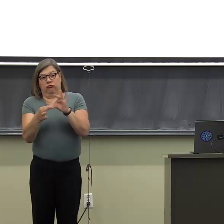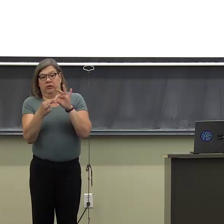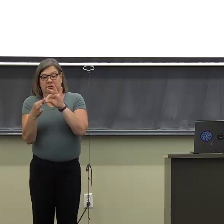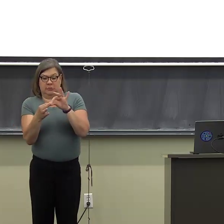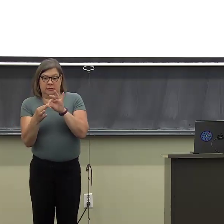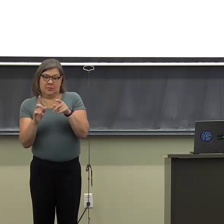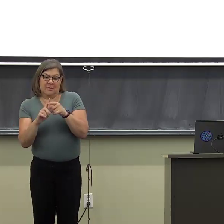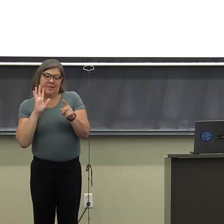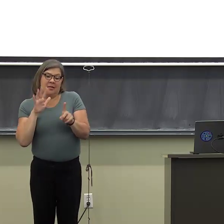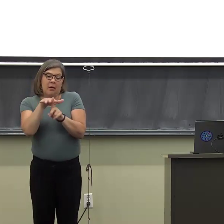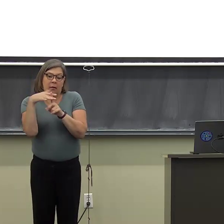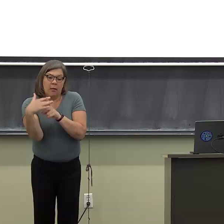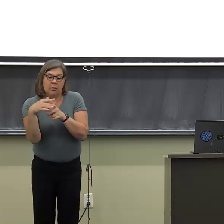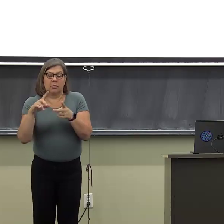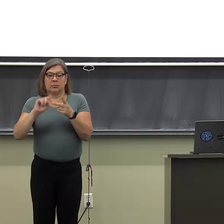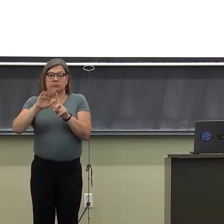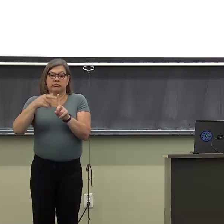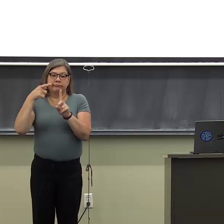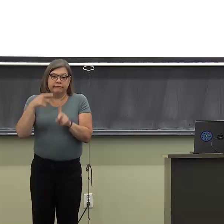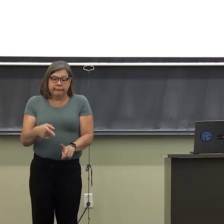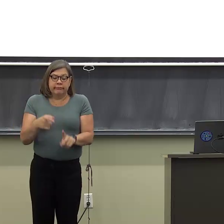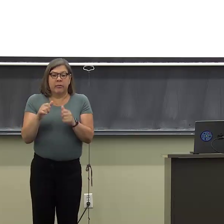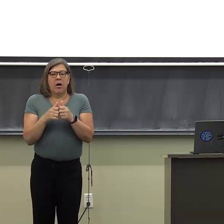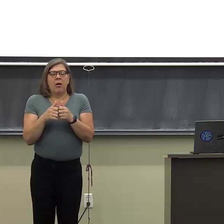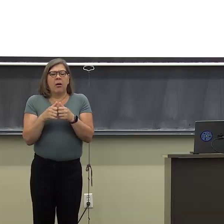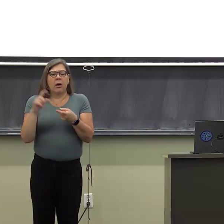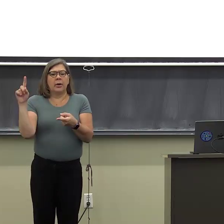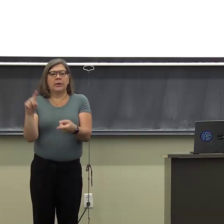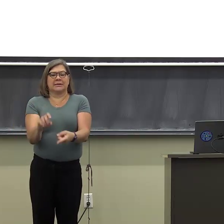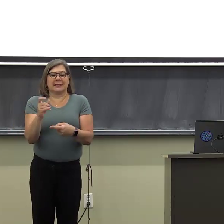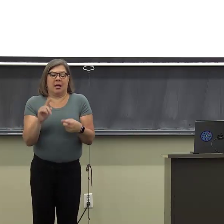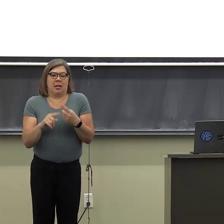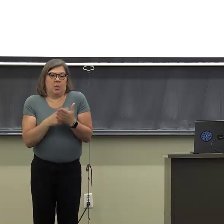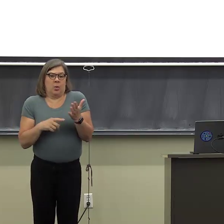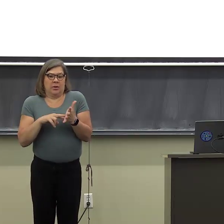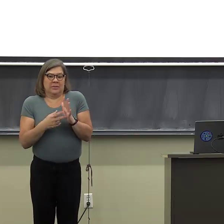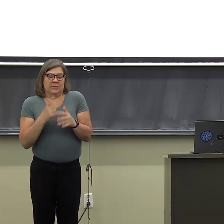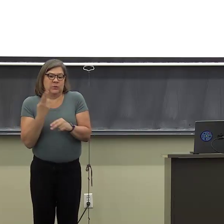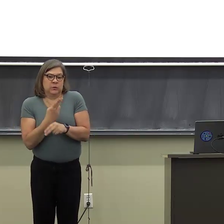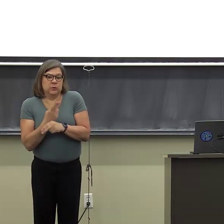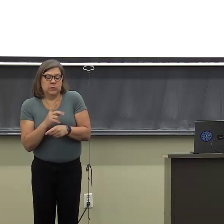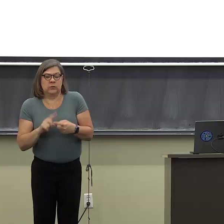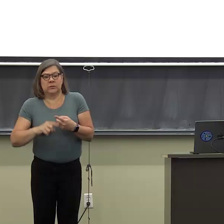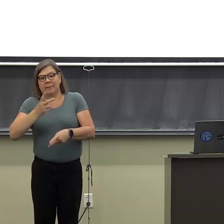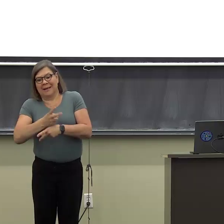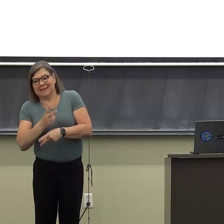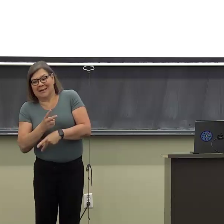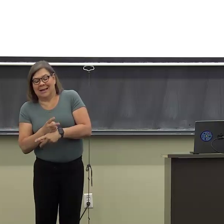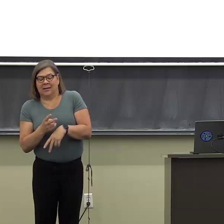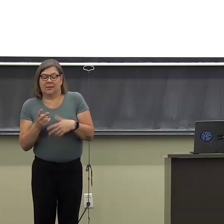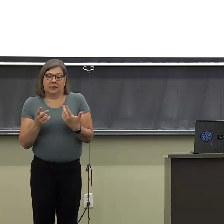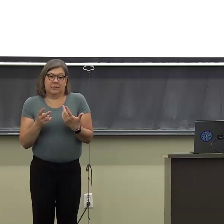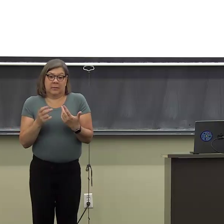the context, the specificities at a small scale of what it is to use, maintain, not use,